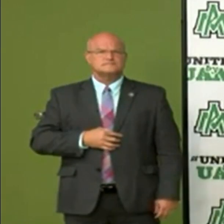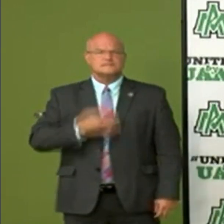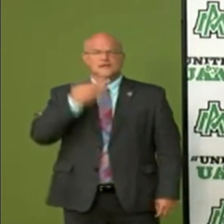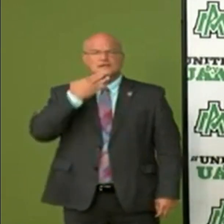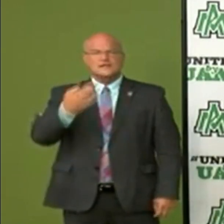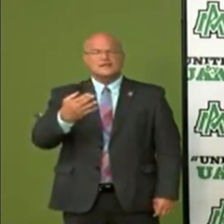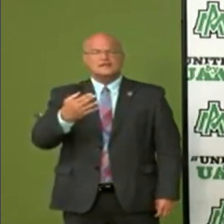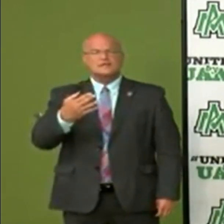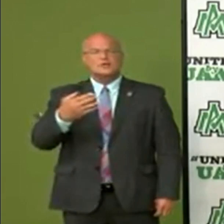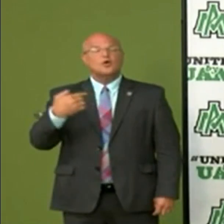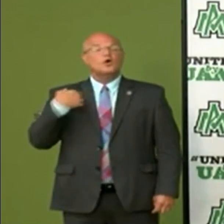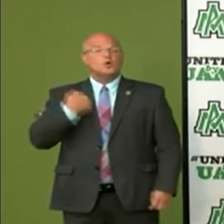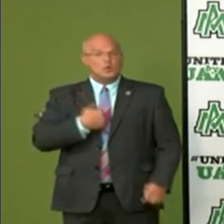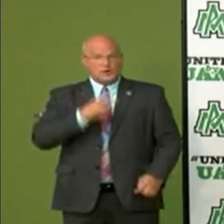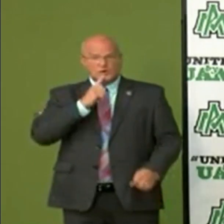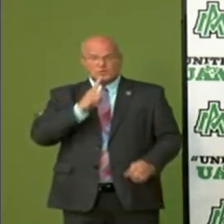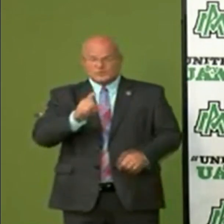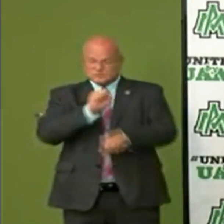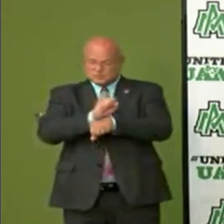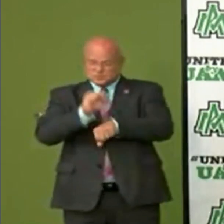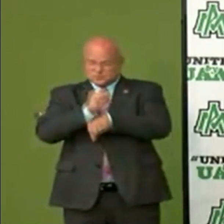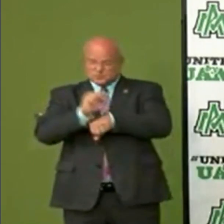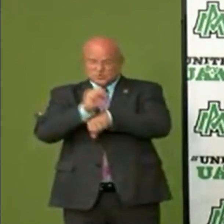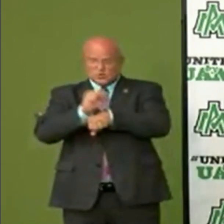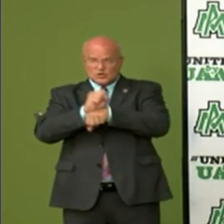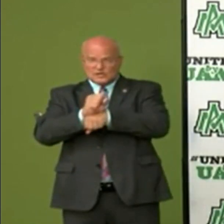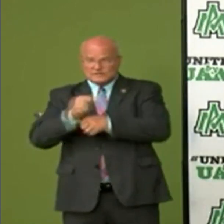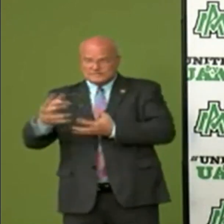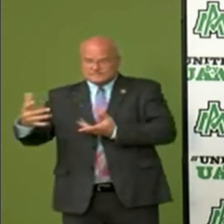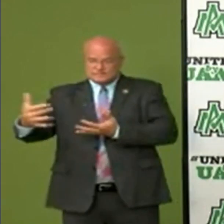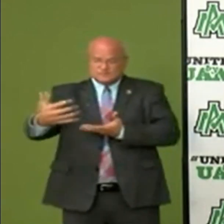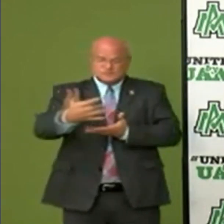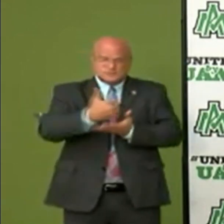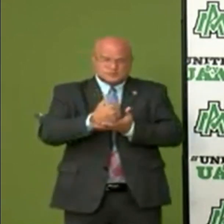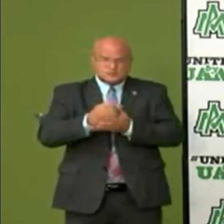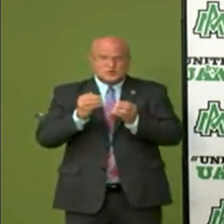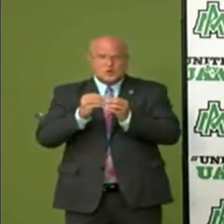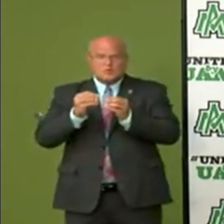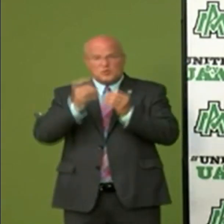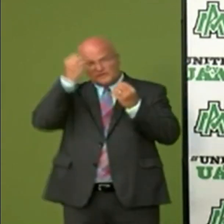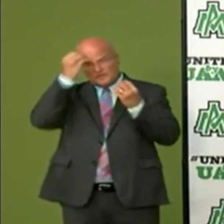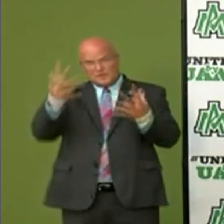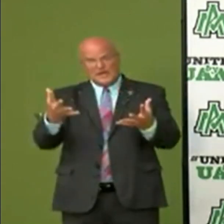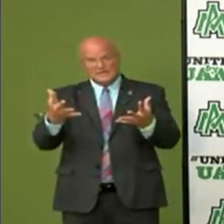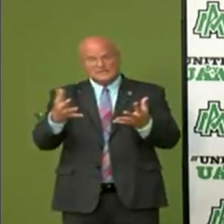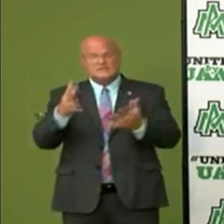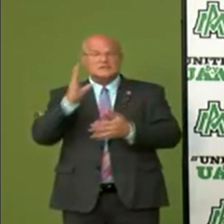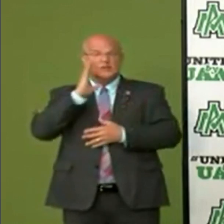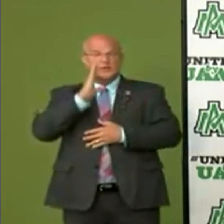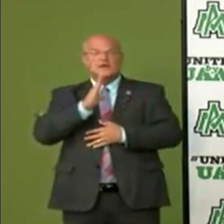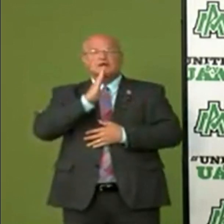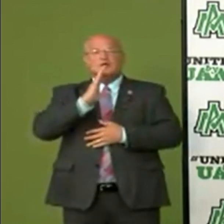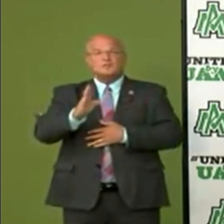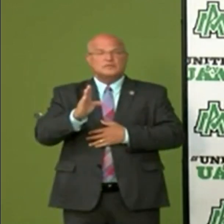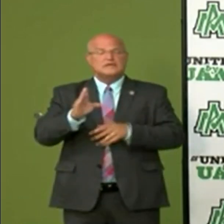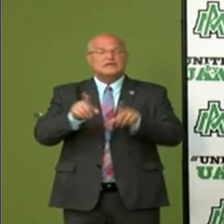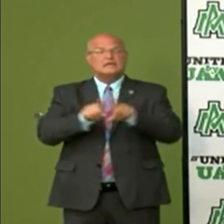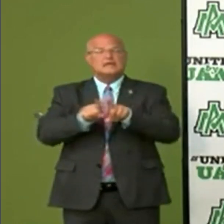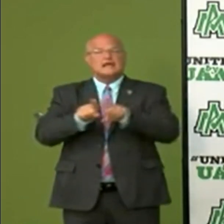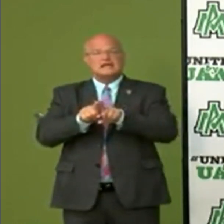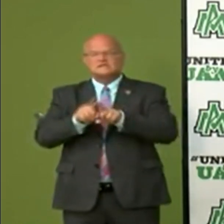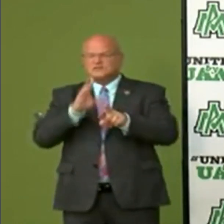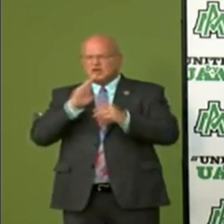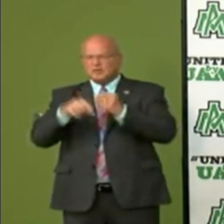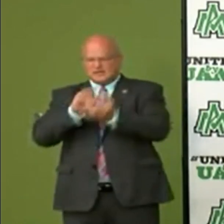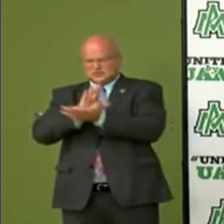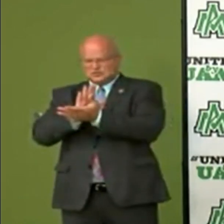Thank you. So we are trying to work to get a more granular information to you. So there will be, as we talked about,